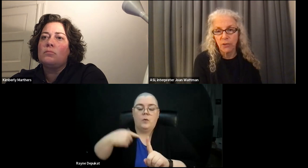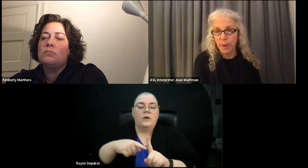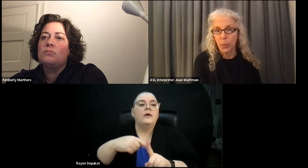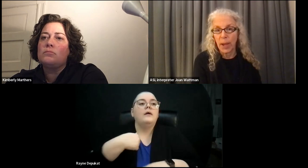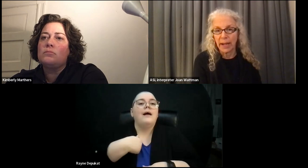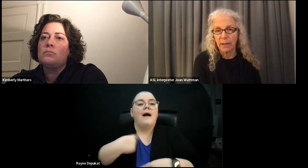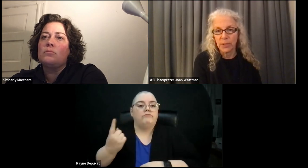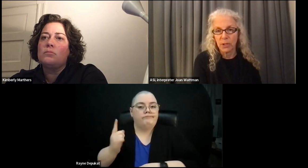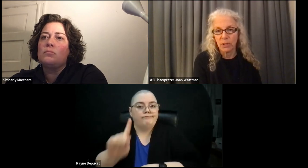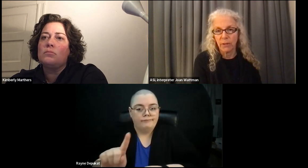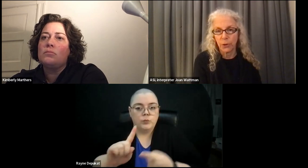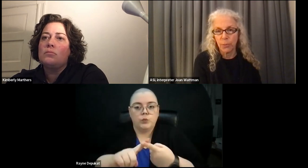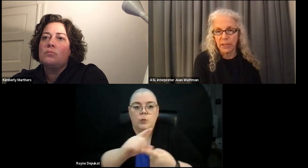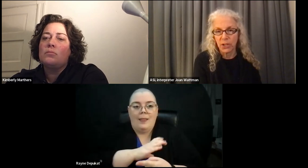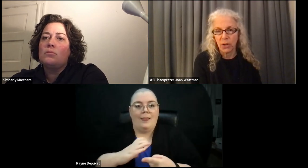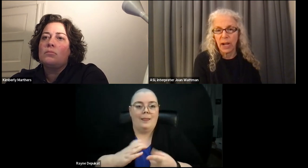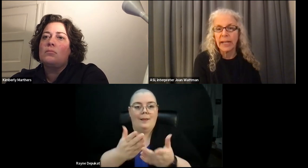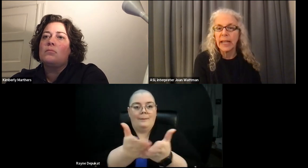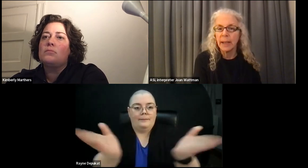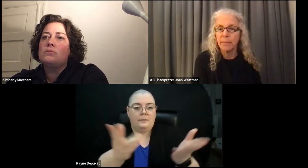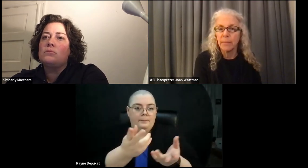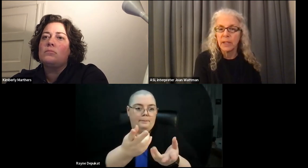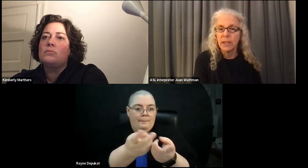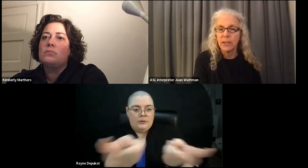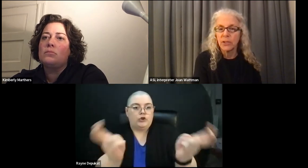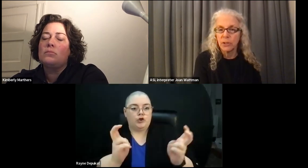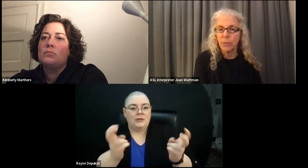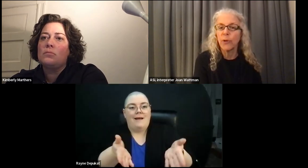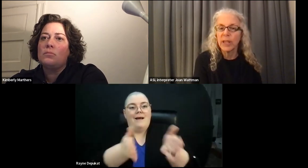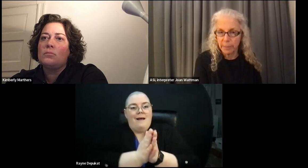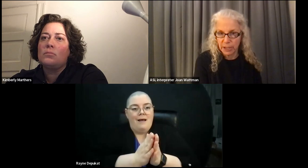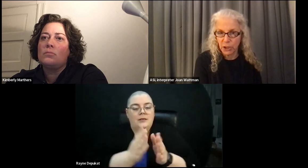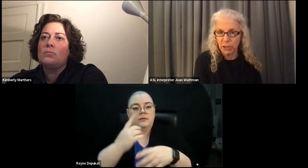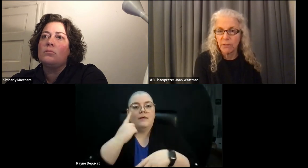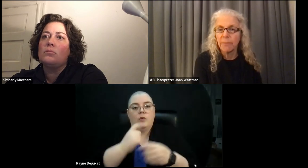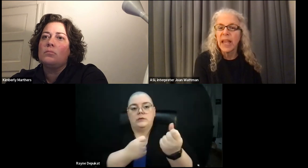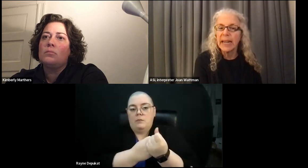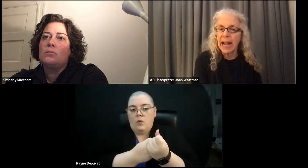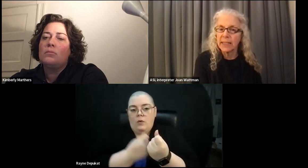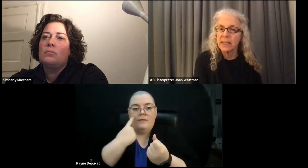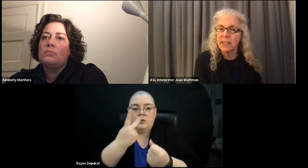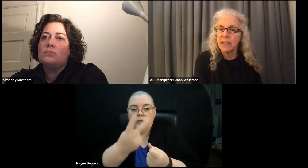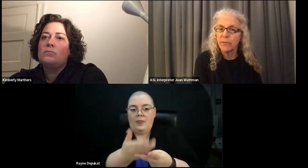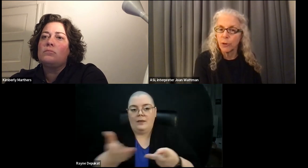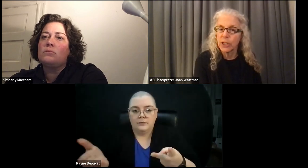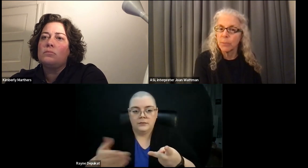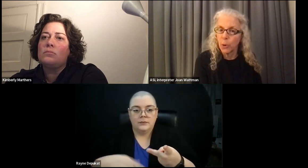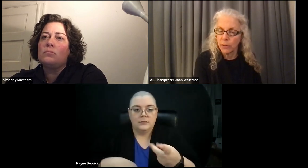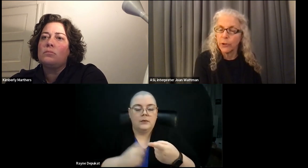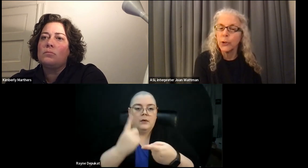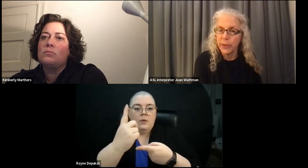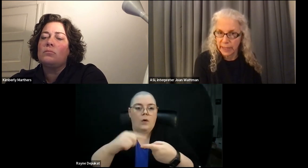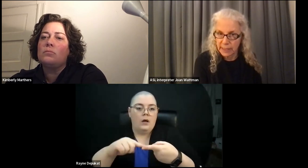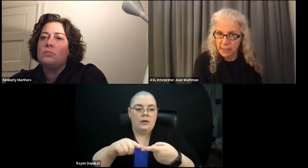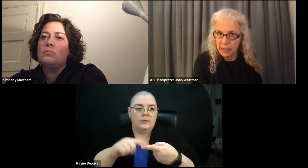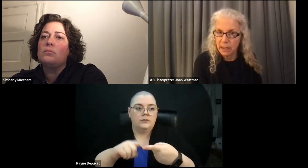and I don't remember when, it was a few months ago, I came before the commission and asked for support